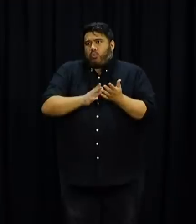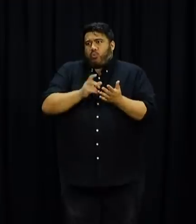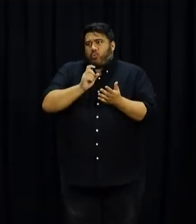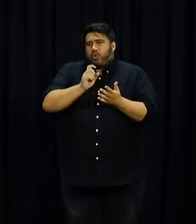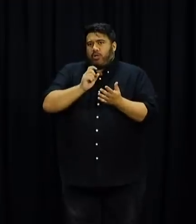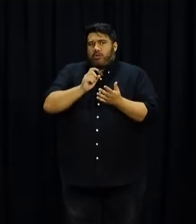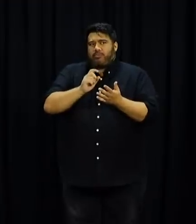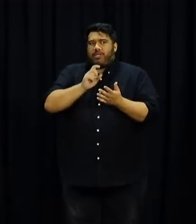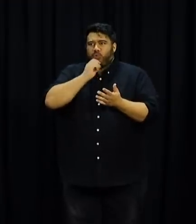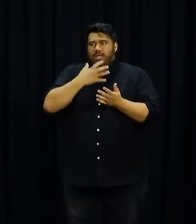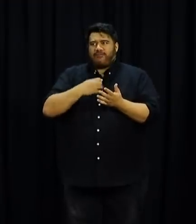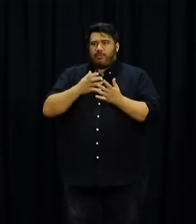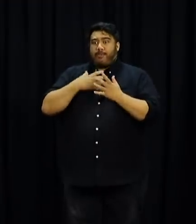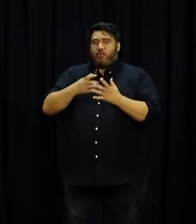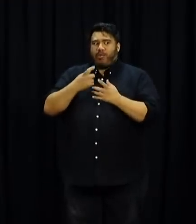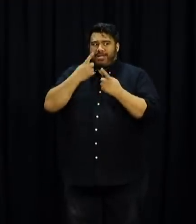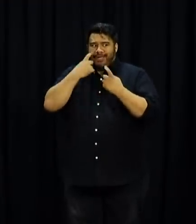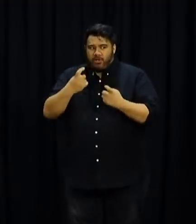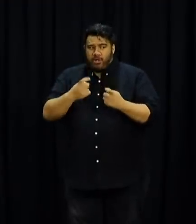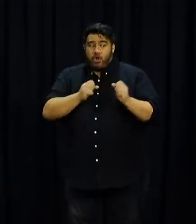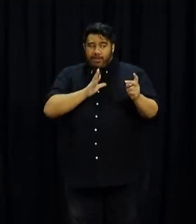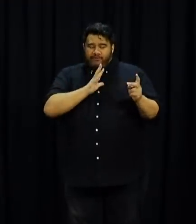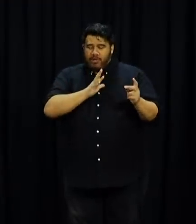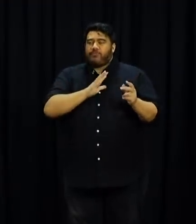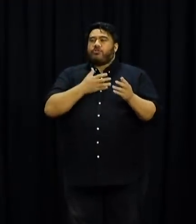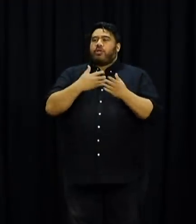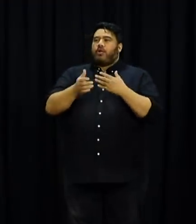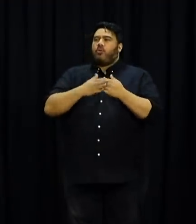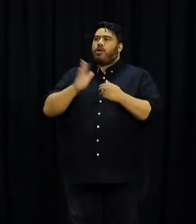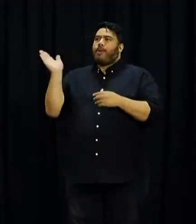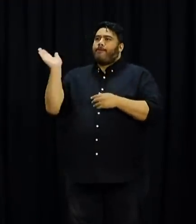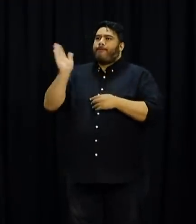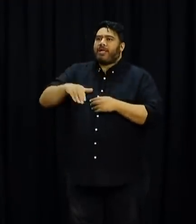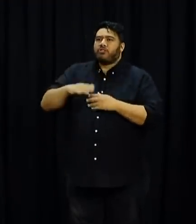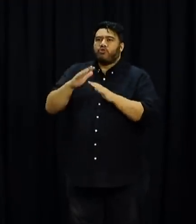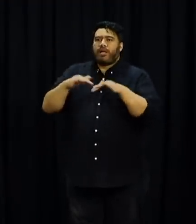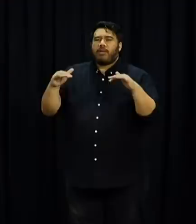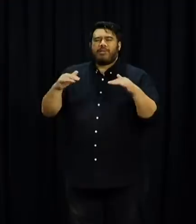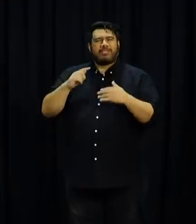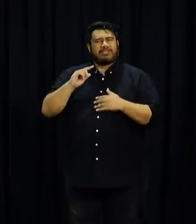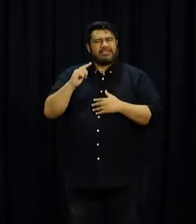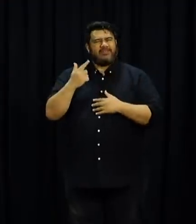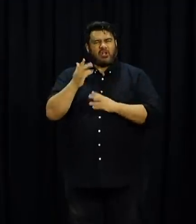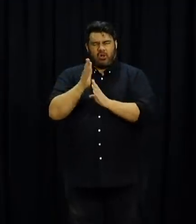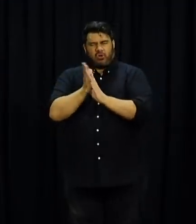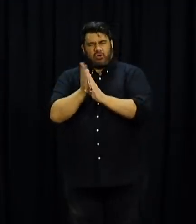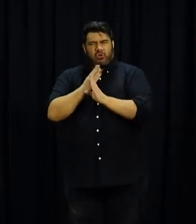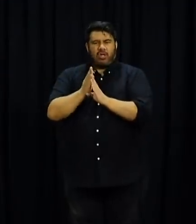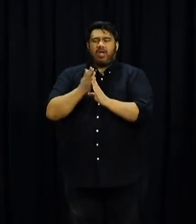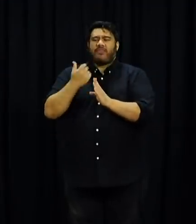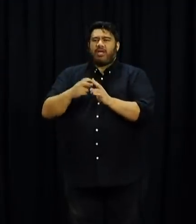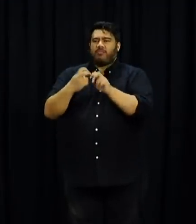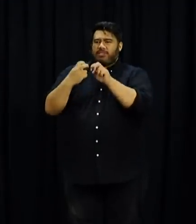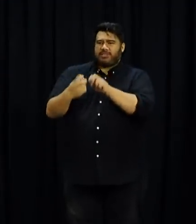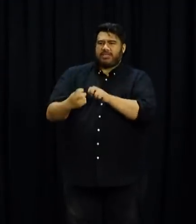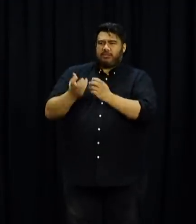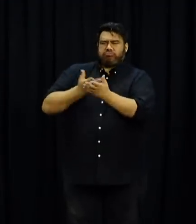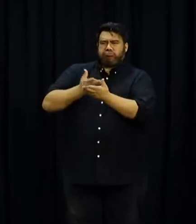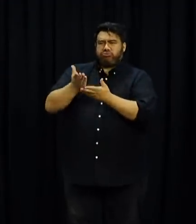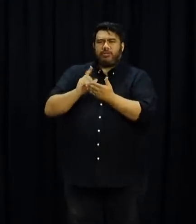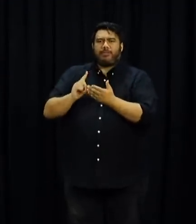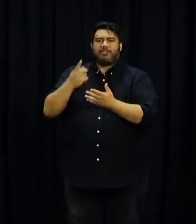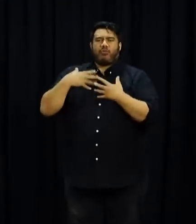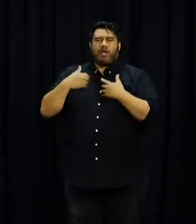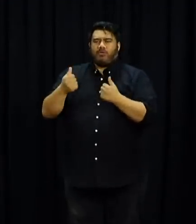precautionary approach. I arrived at Parliament close to 7 or just thereafter. I sat down with the Minister of Health straight away.